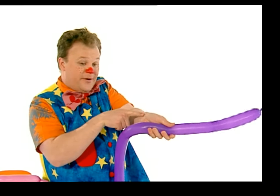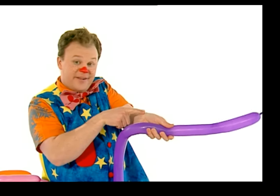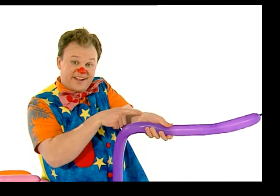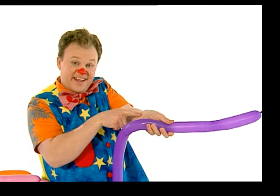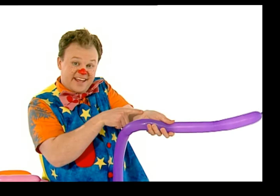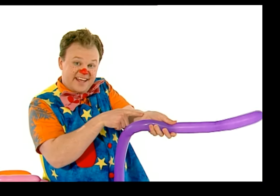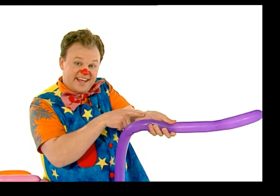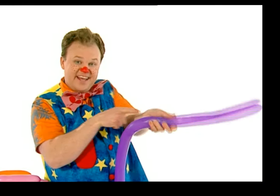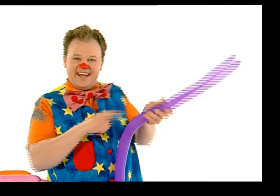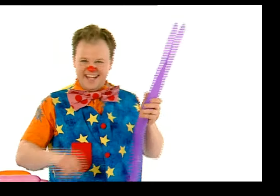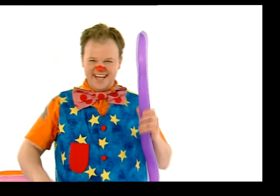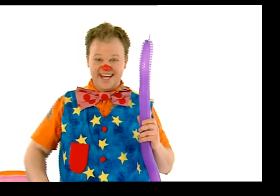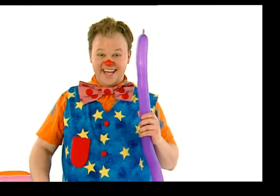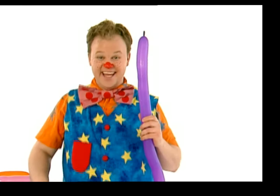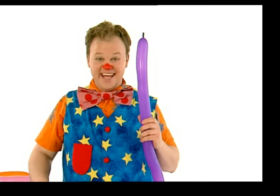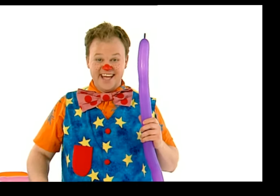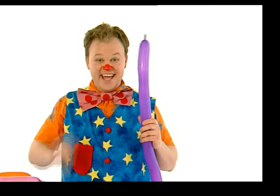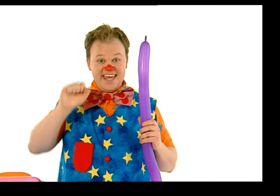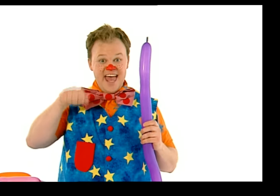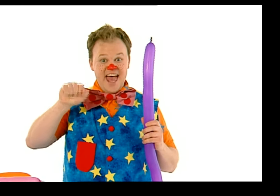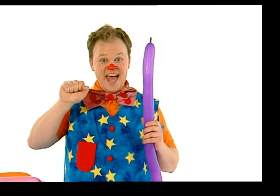Purple. Purple, Mr. Tumble? Yes.